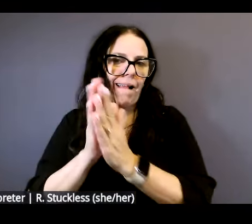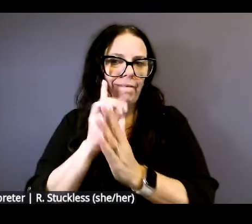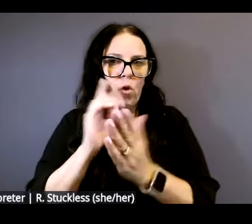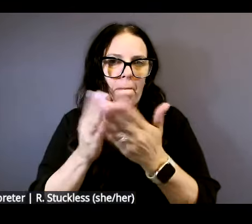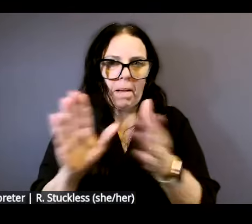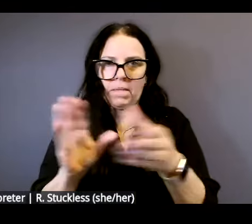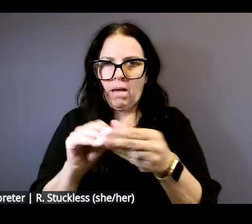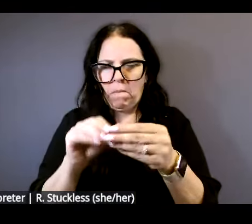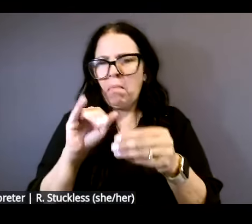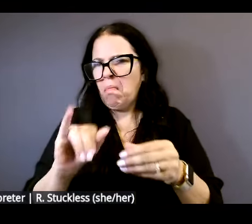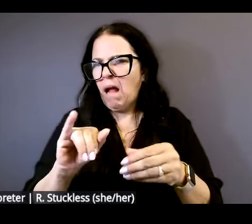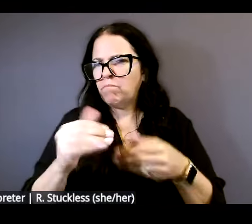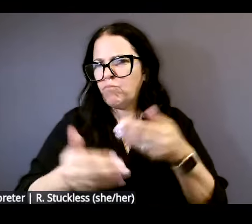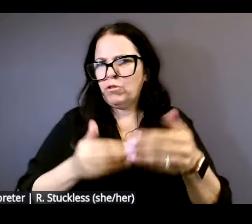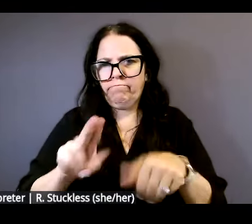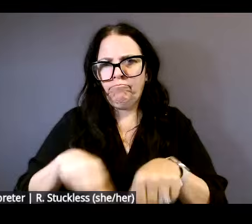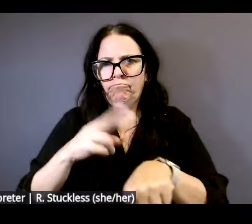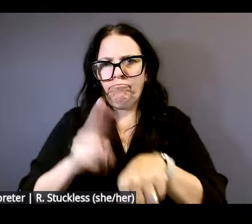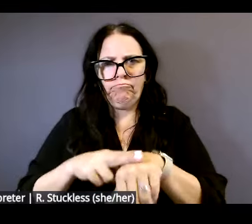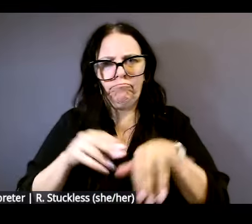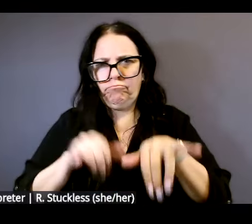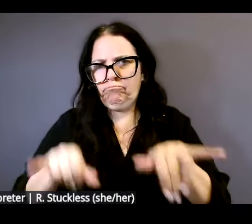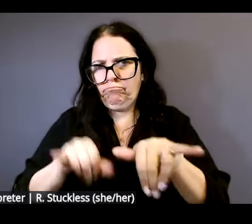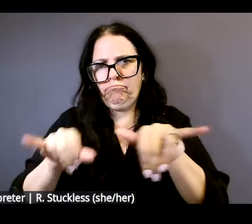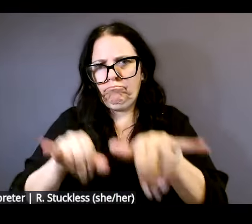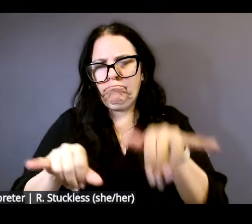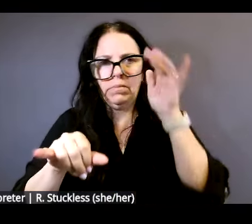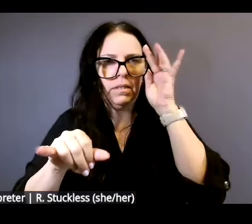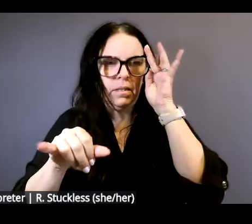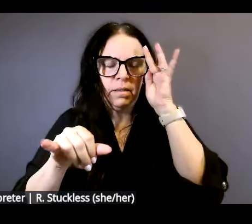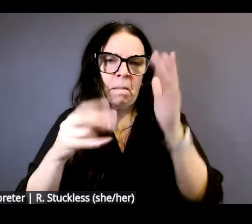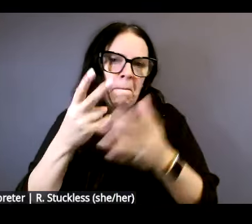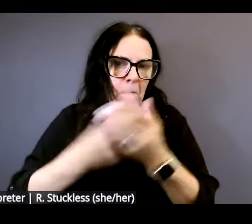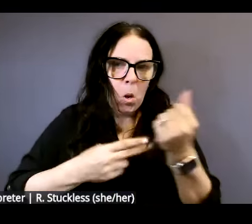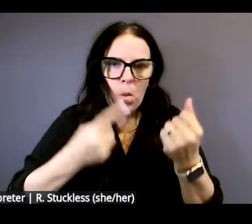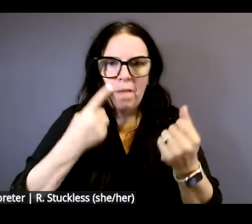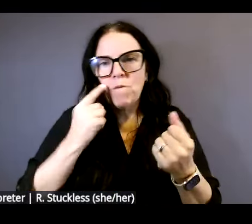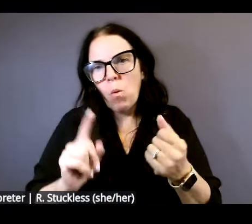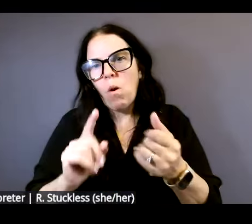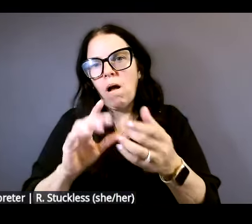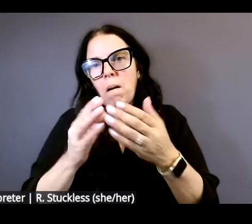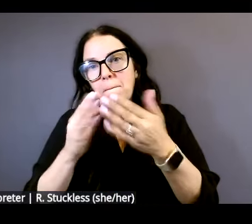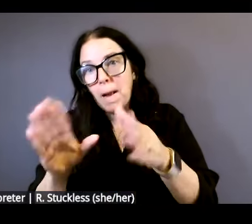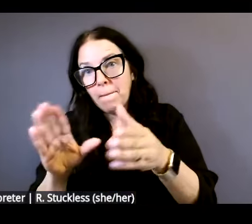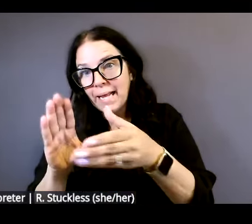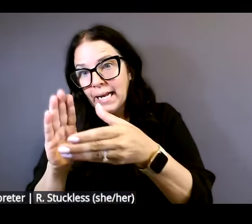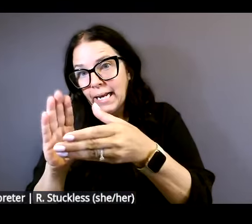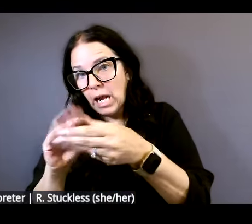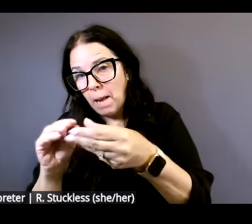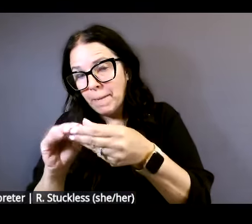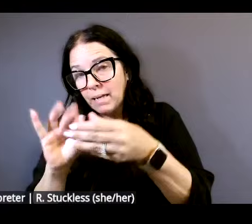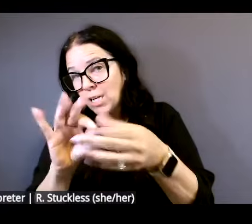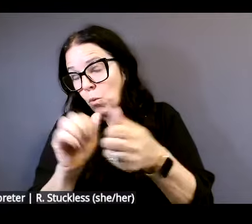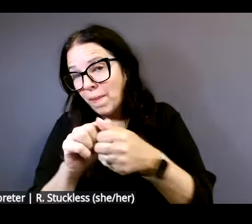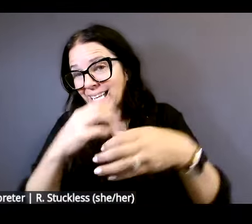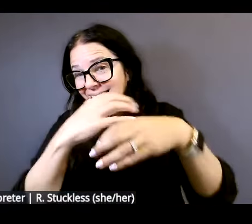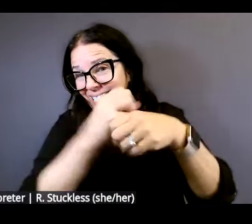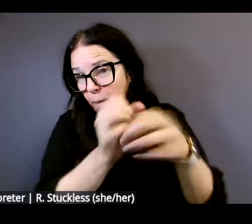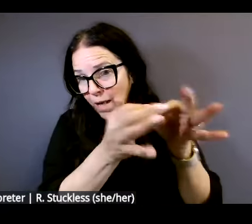do for both public comment for summary language purposes as well as ballot